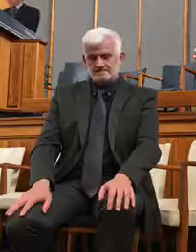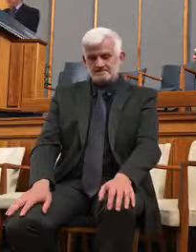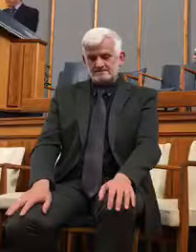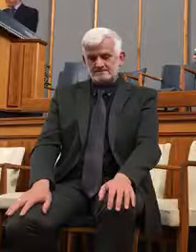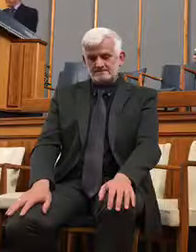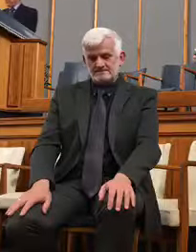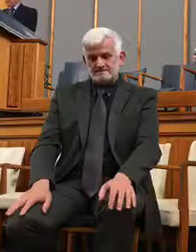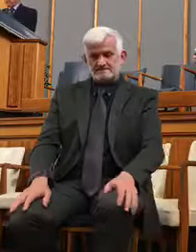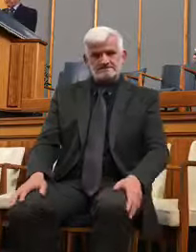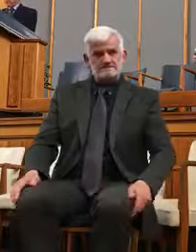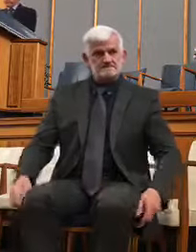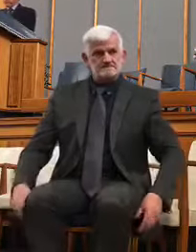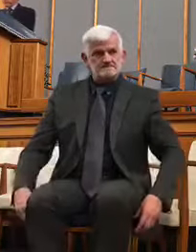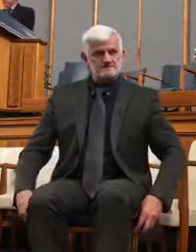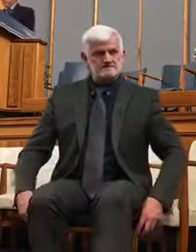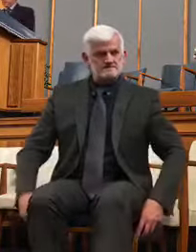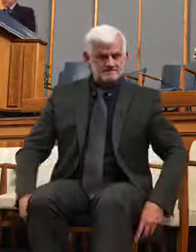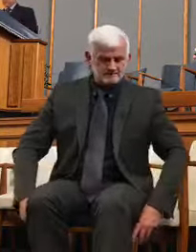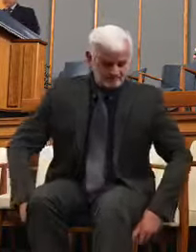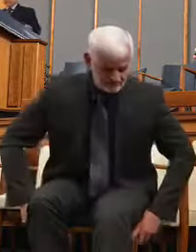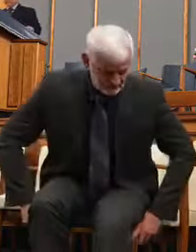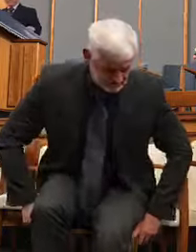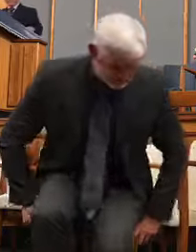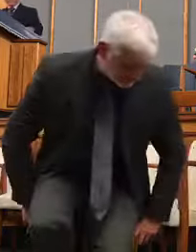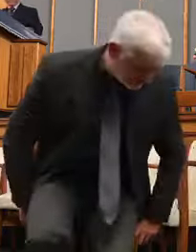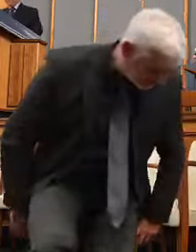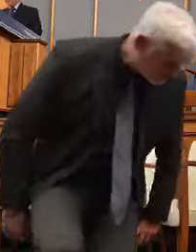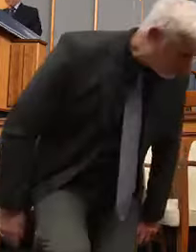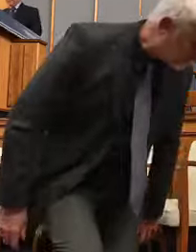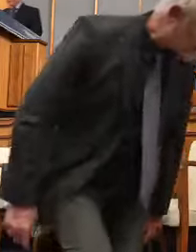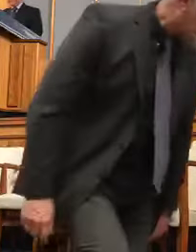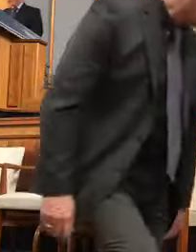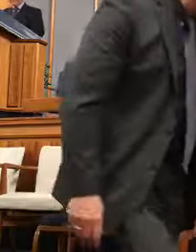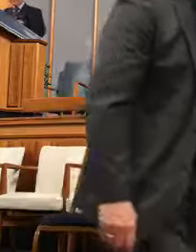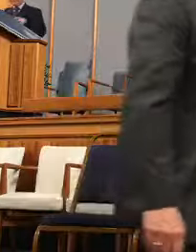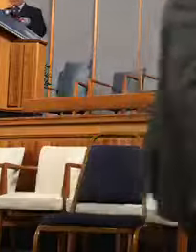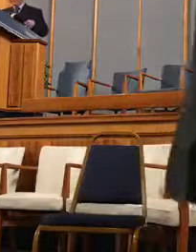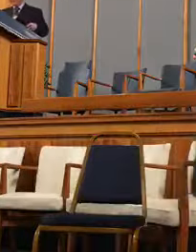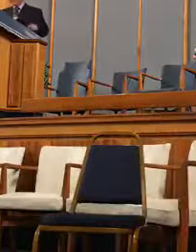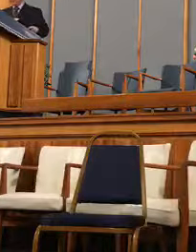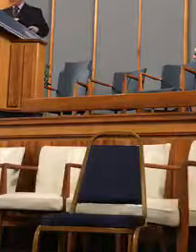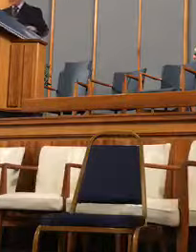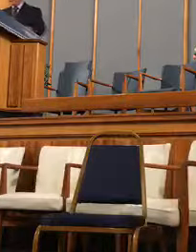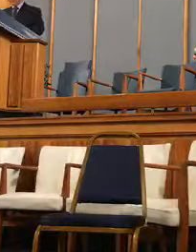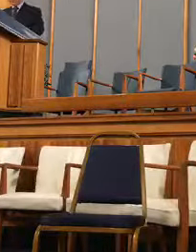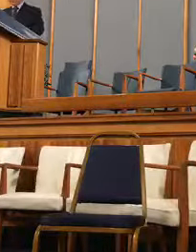Great Redeemer's praise.